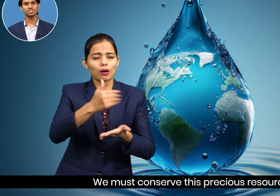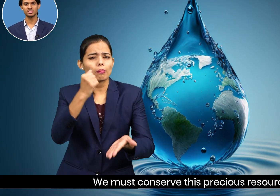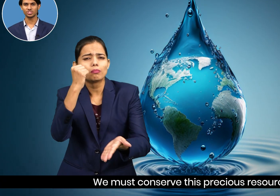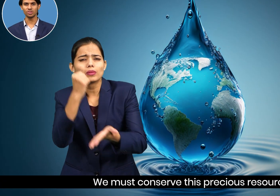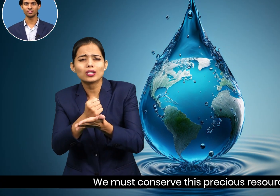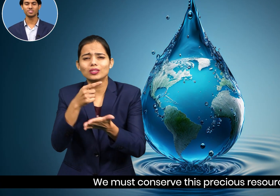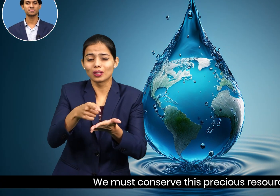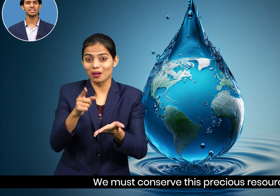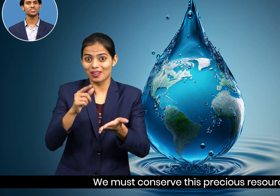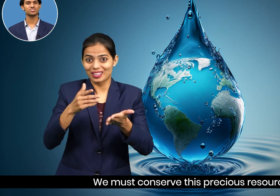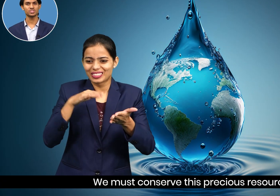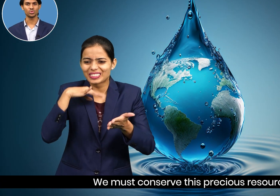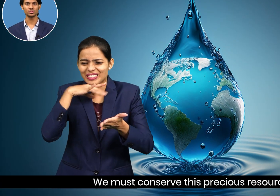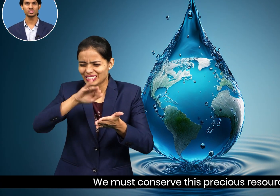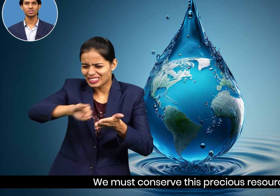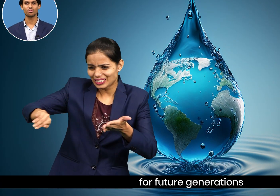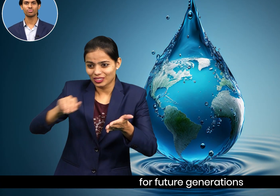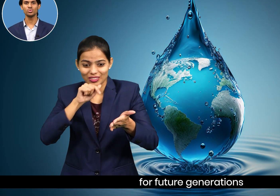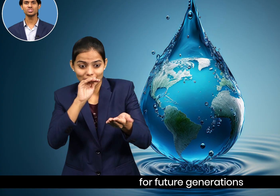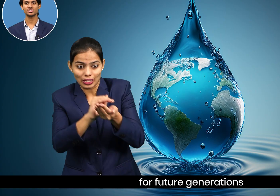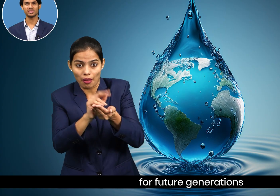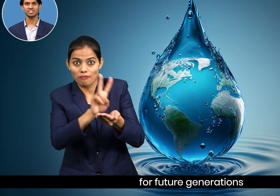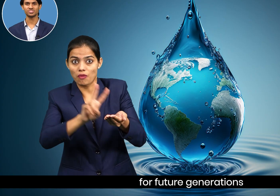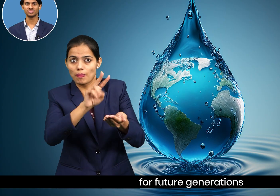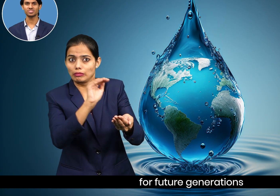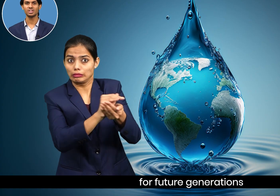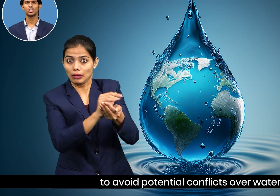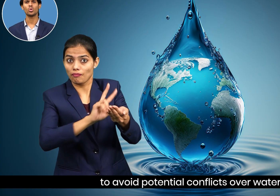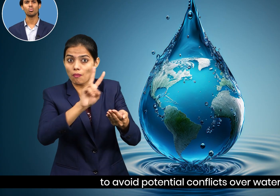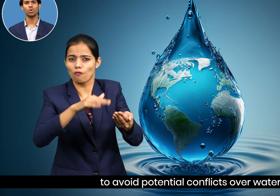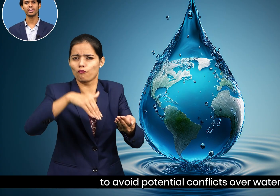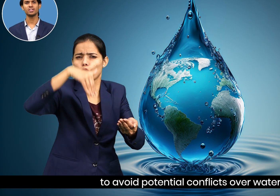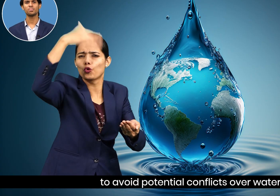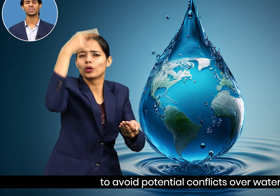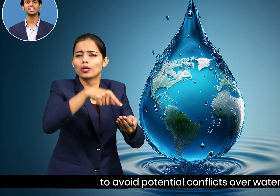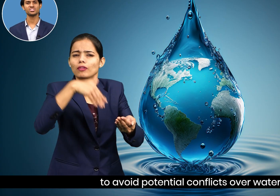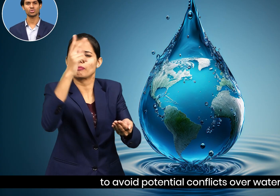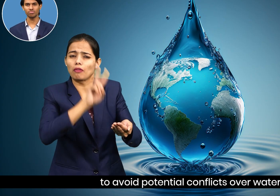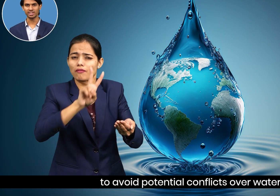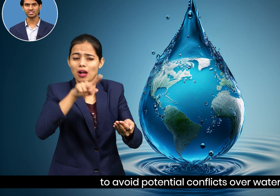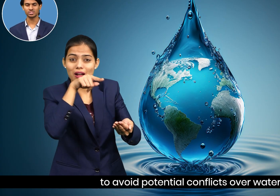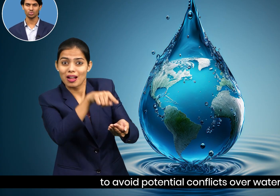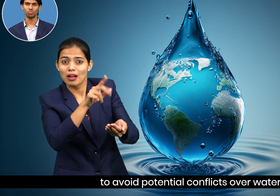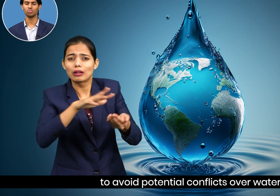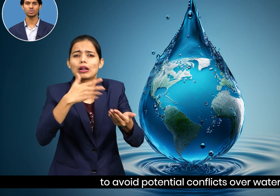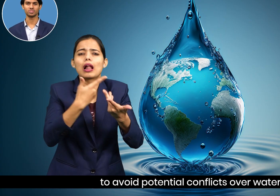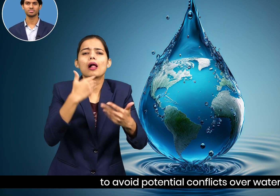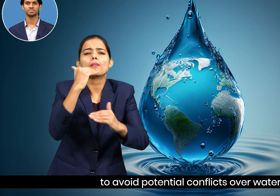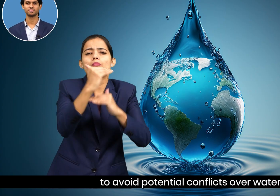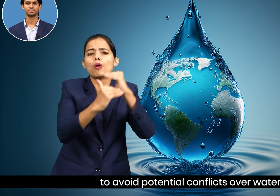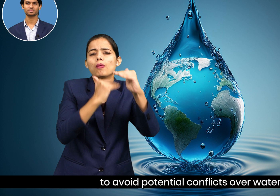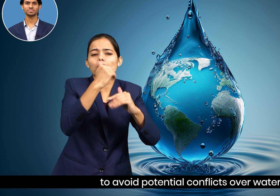We must conserve this precious resource for future generations to avoid potential conflicts over